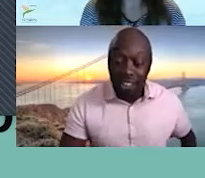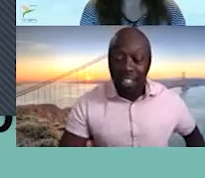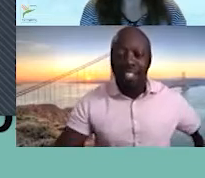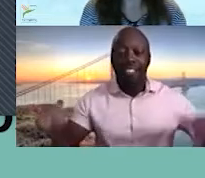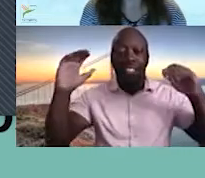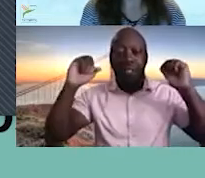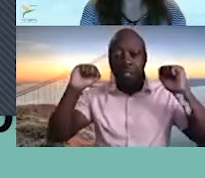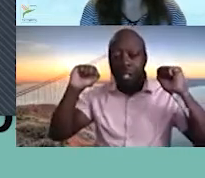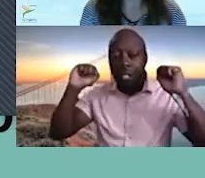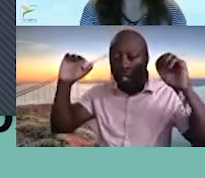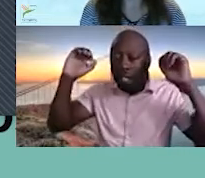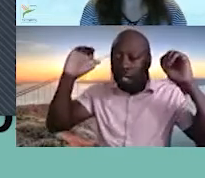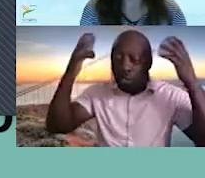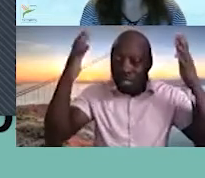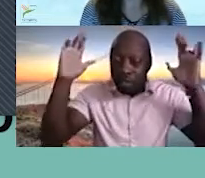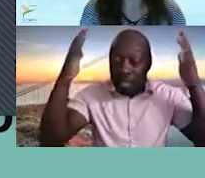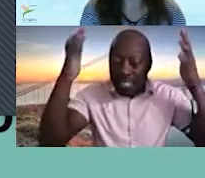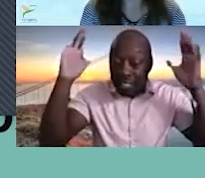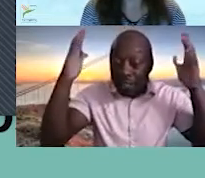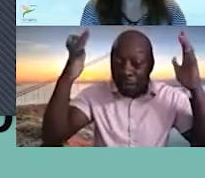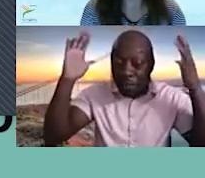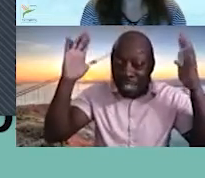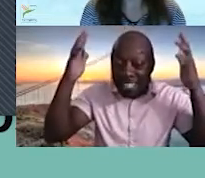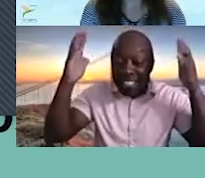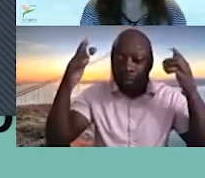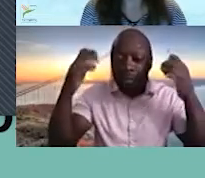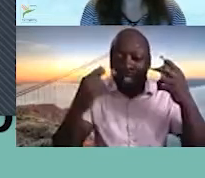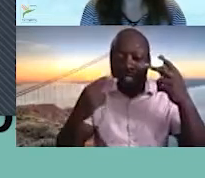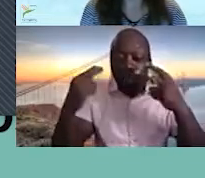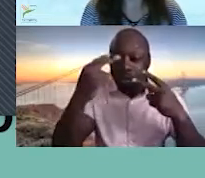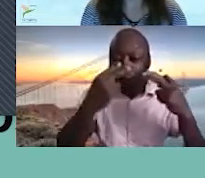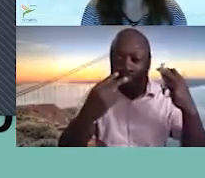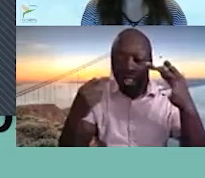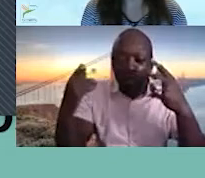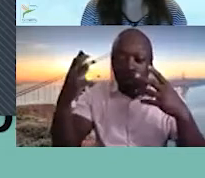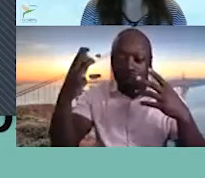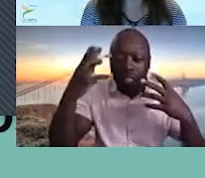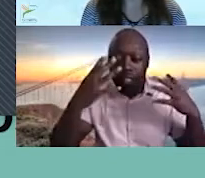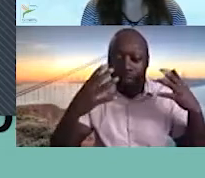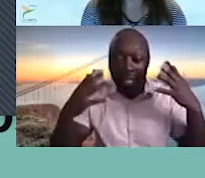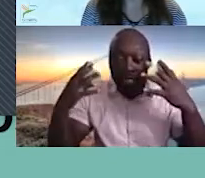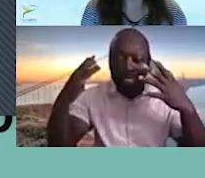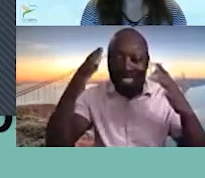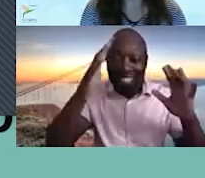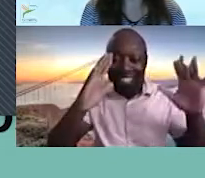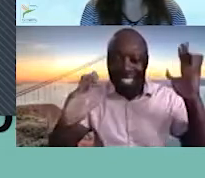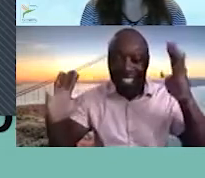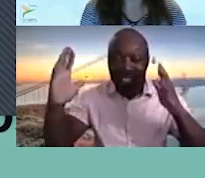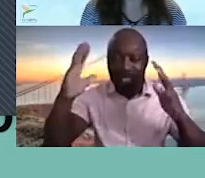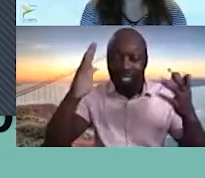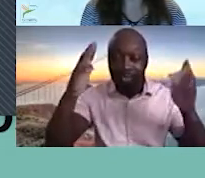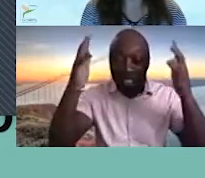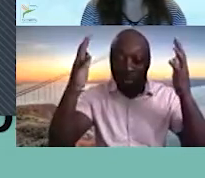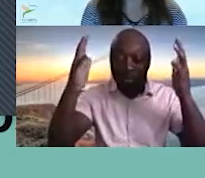Praising the child. We do this for praising because we do a visual, because babies, they see